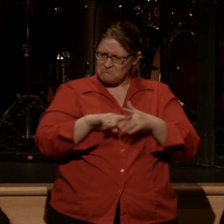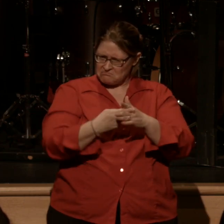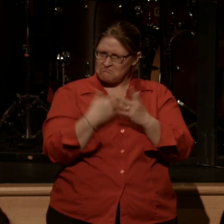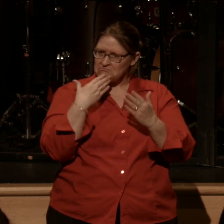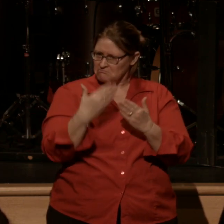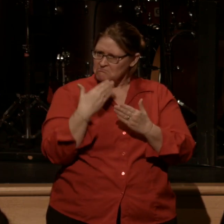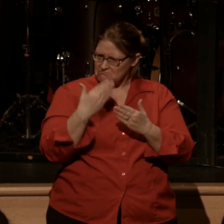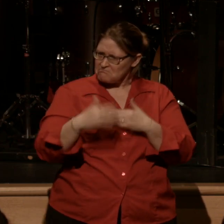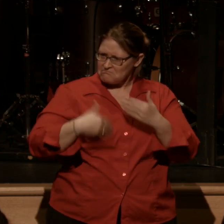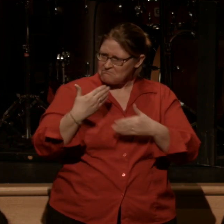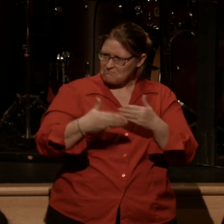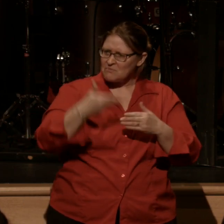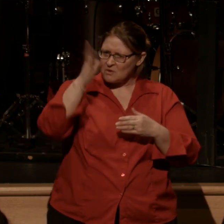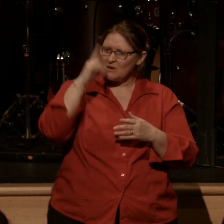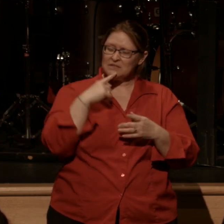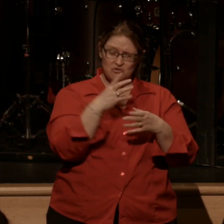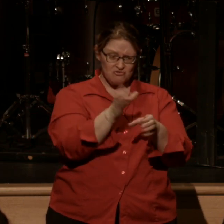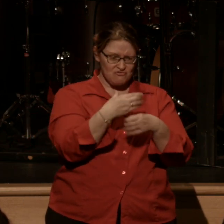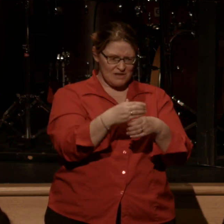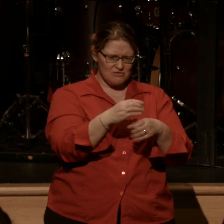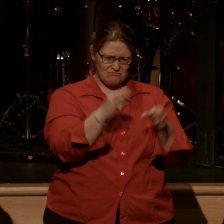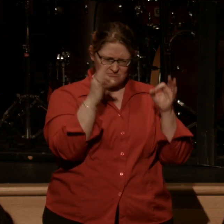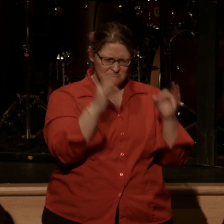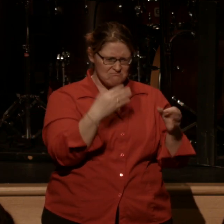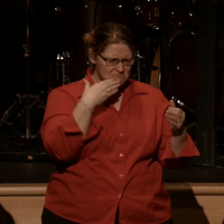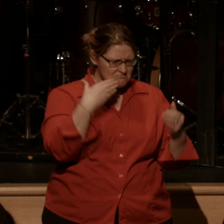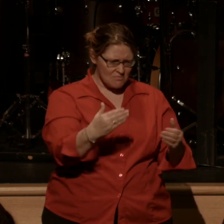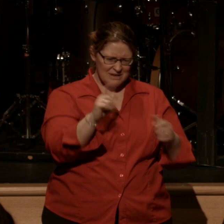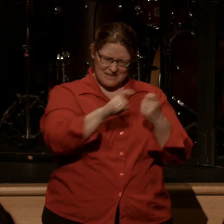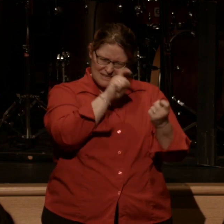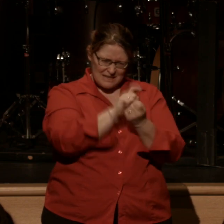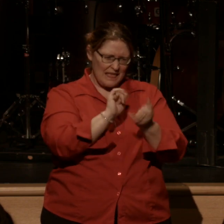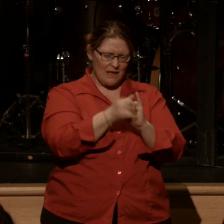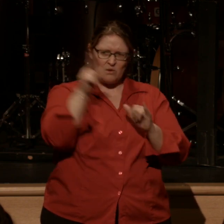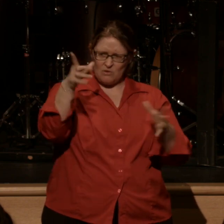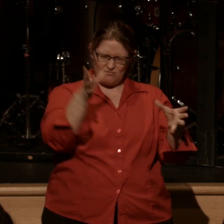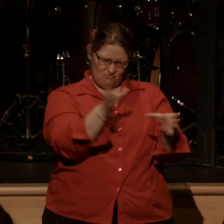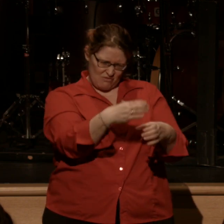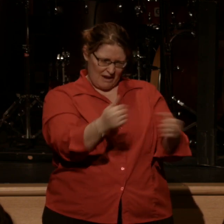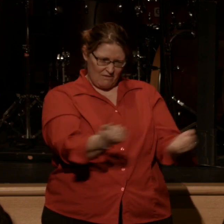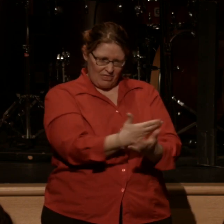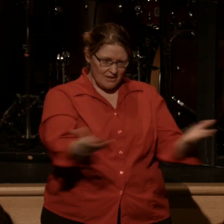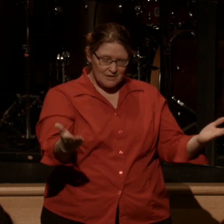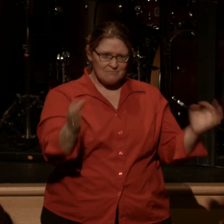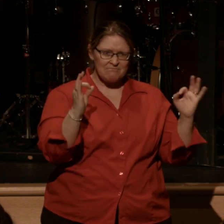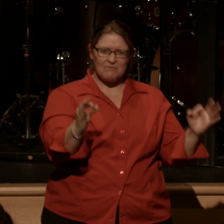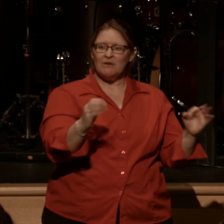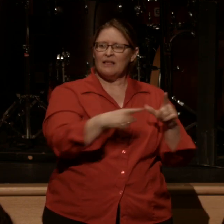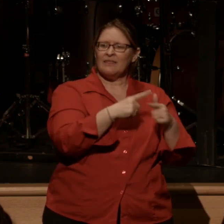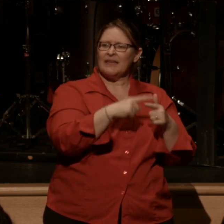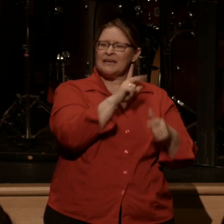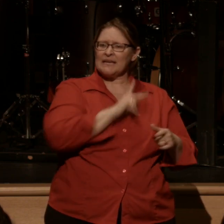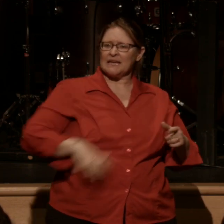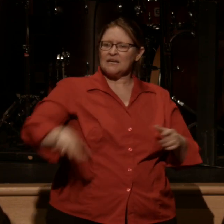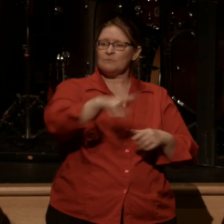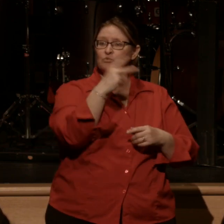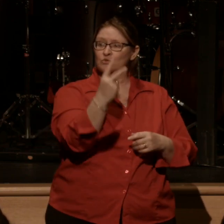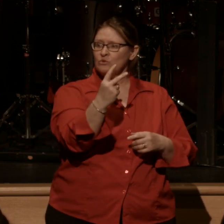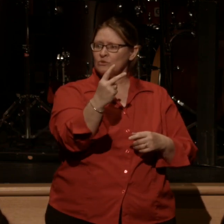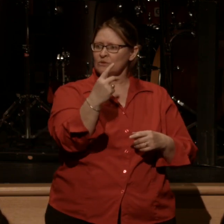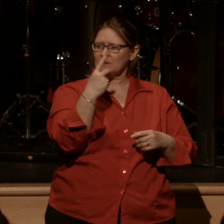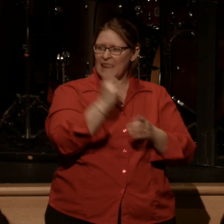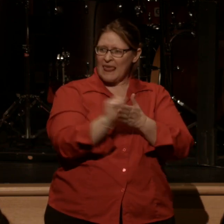well. God says the creation's very good. It's exactly how he had created. And then we come to the kingdom 2, and last week we see